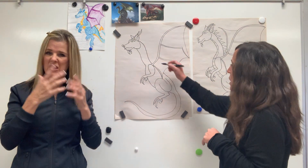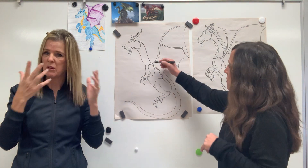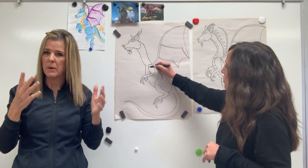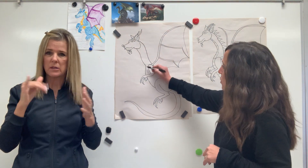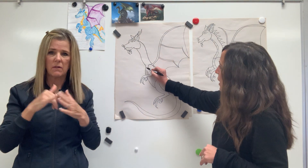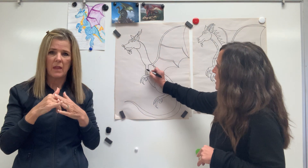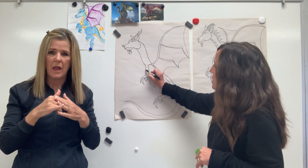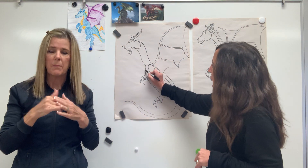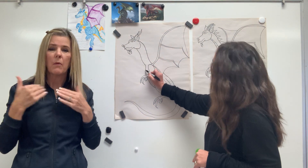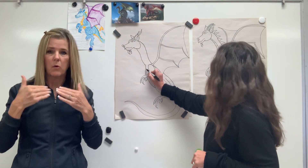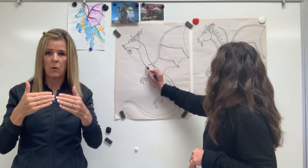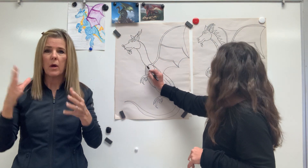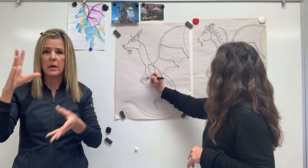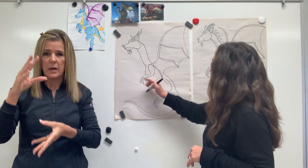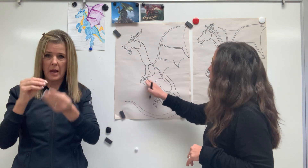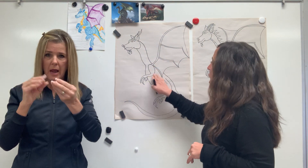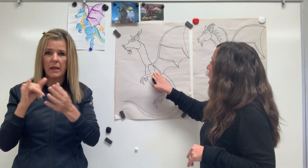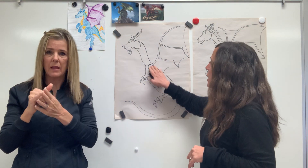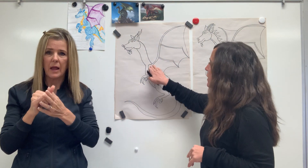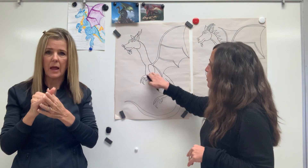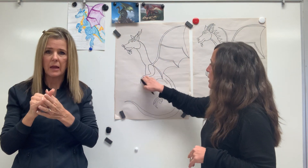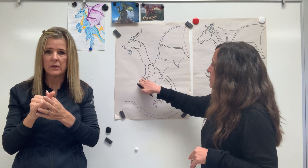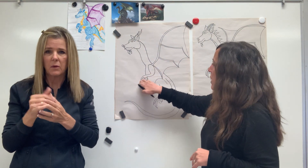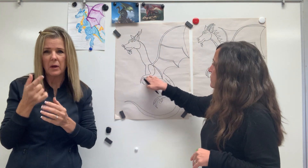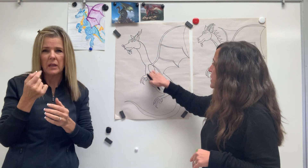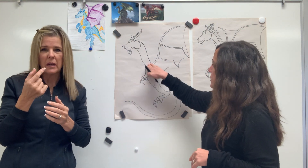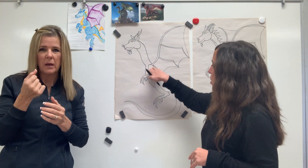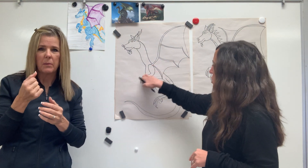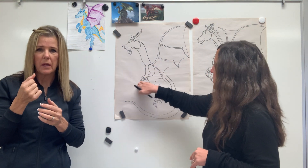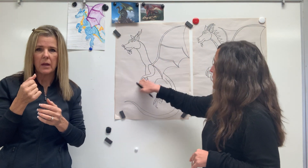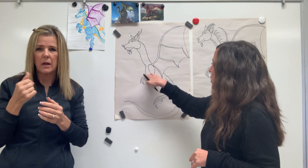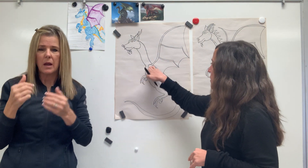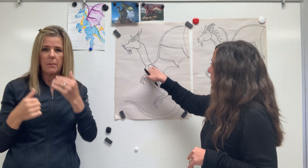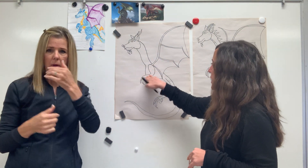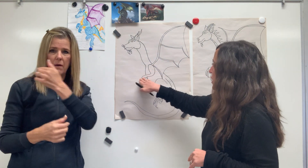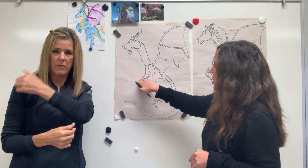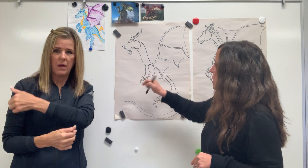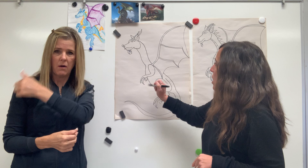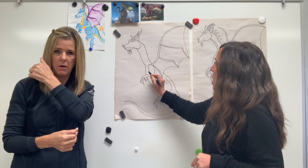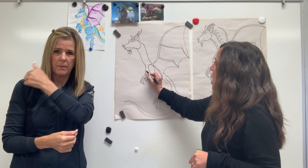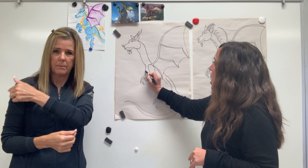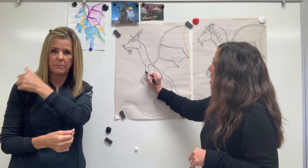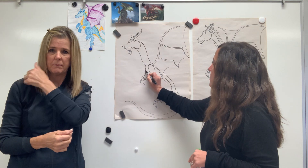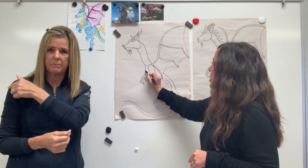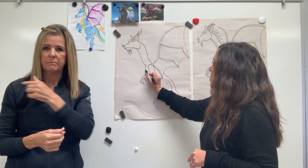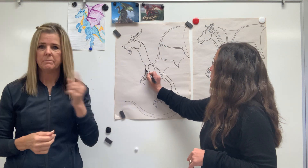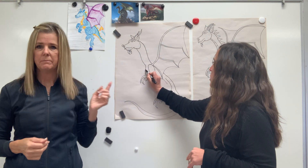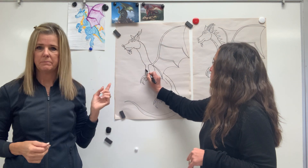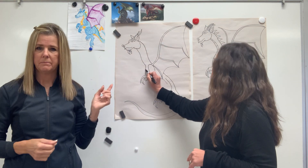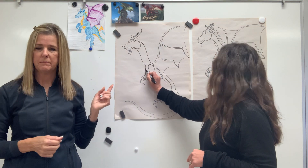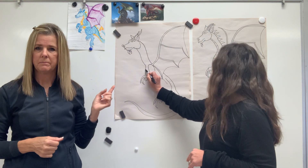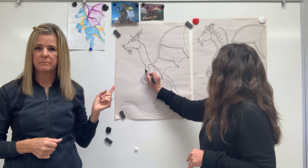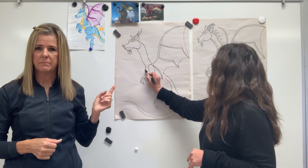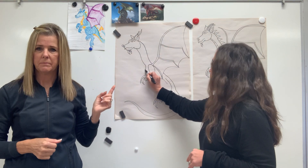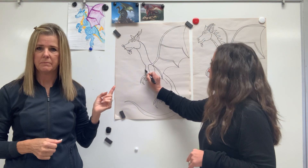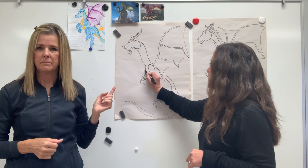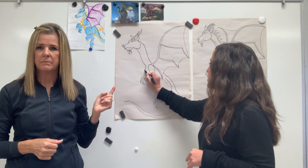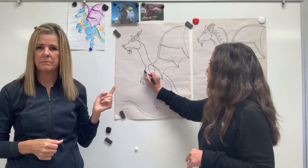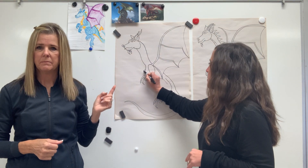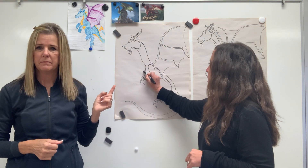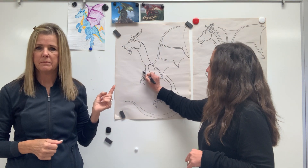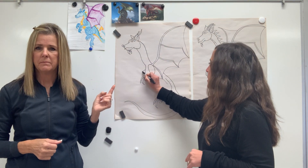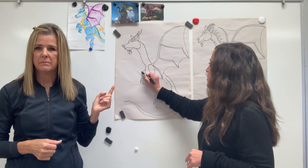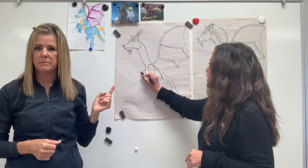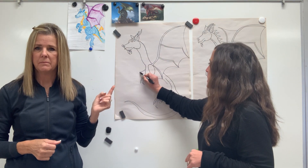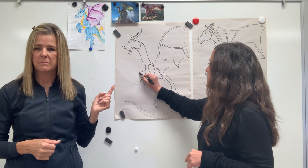of those, but we'll go ahead and add them. So a little bit above this arm that I've got right here, I'm gonna go a little bit above that, and I'm